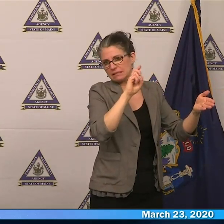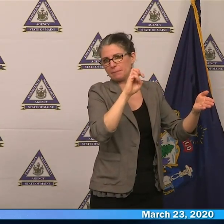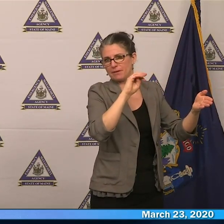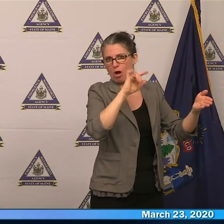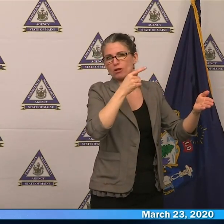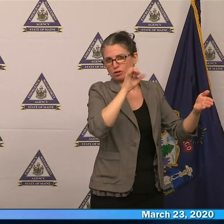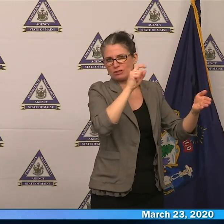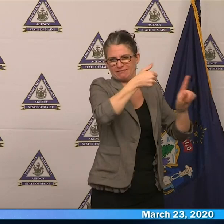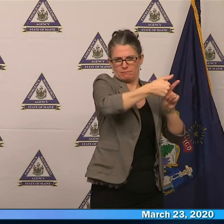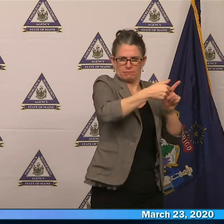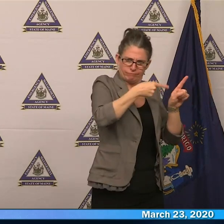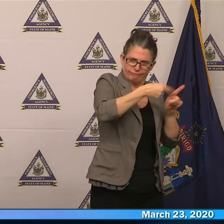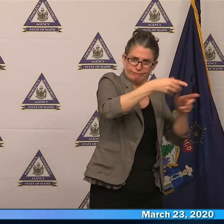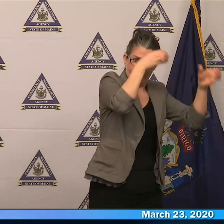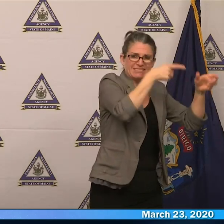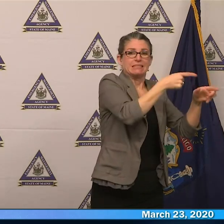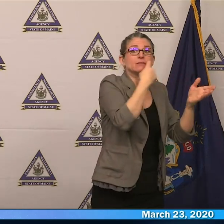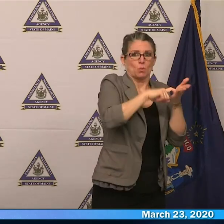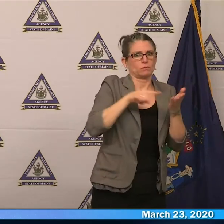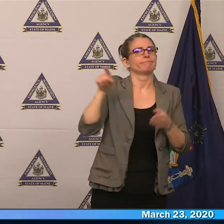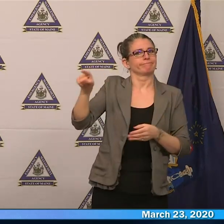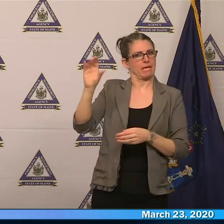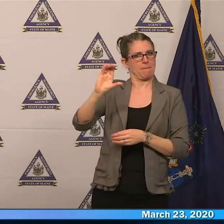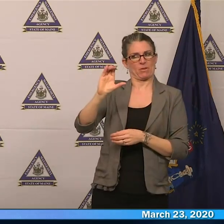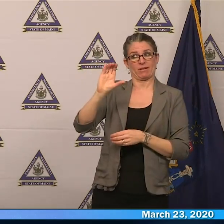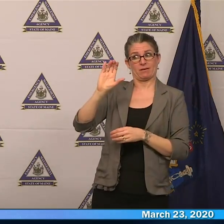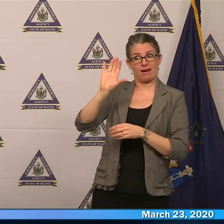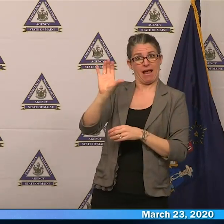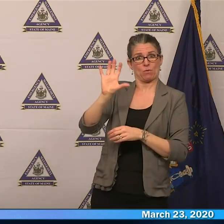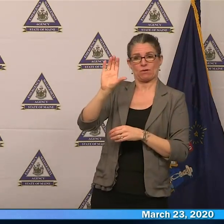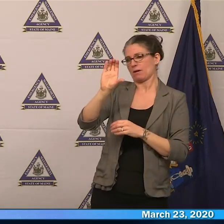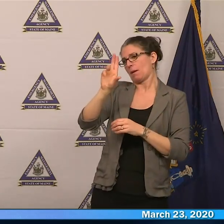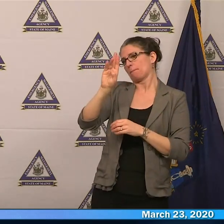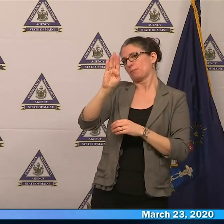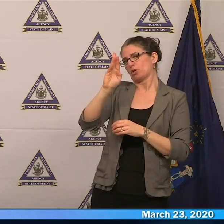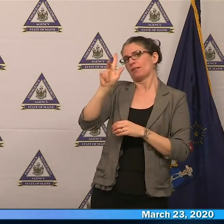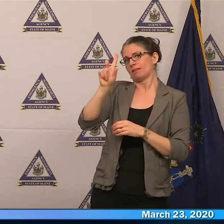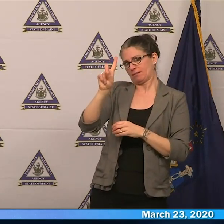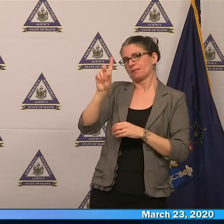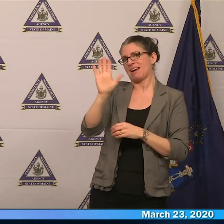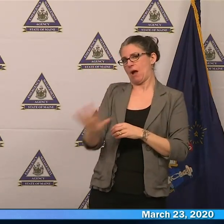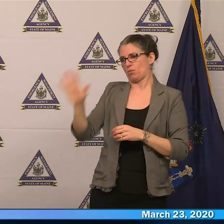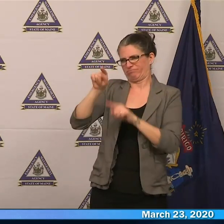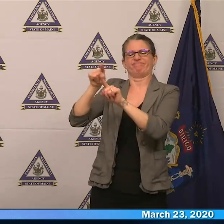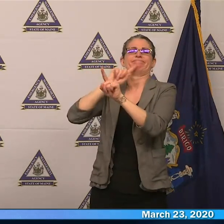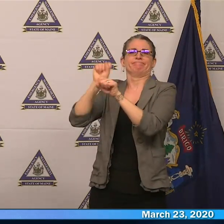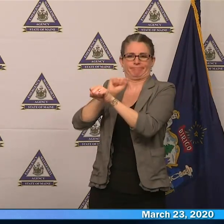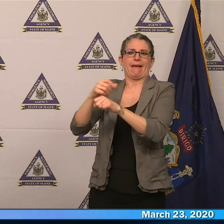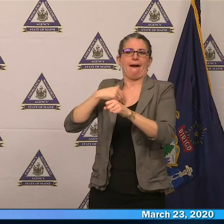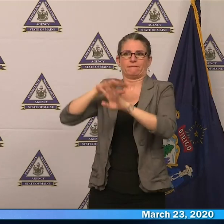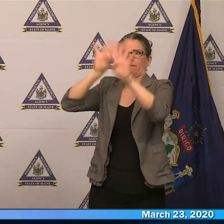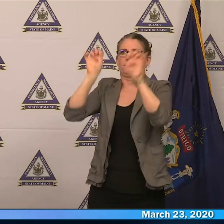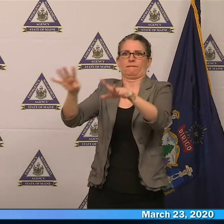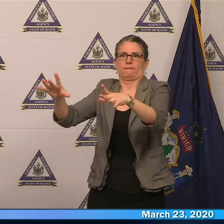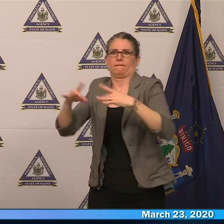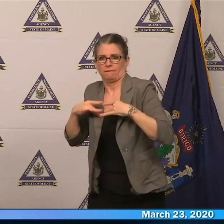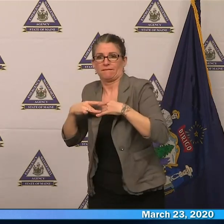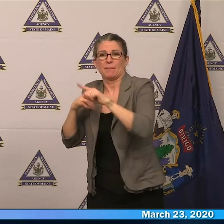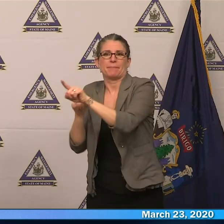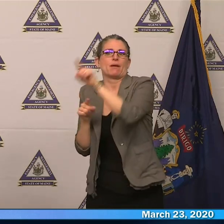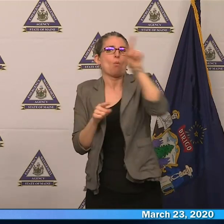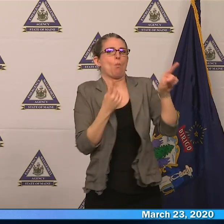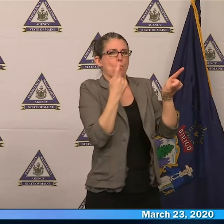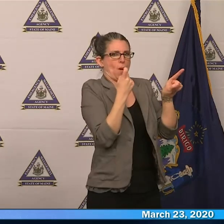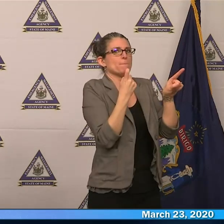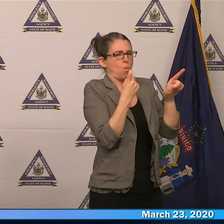it will soon be confirmed in other counties. My ask to everybody, and the question is with respect to community transmission. My apologies for